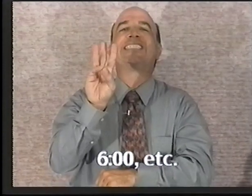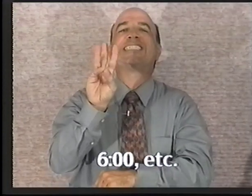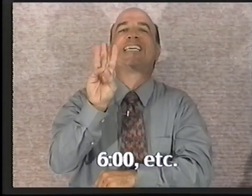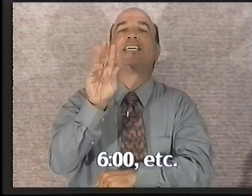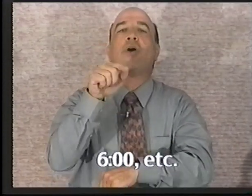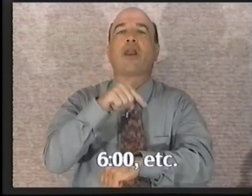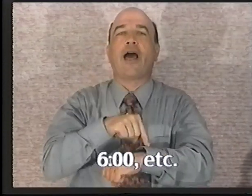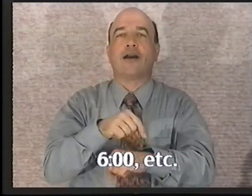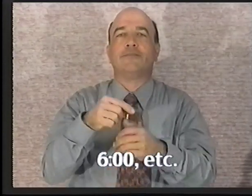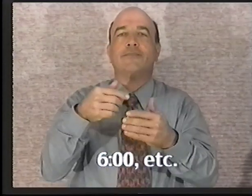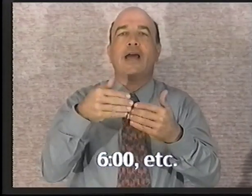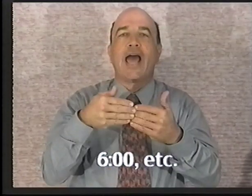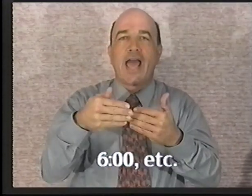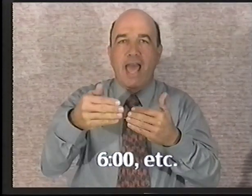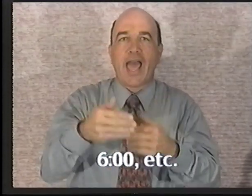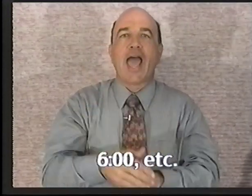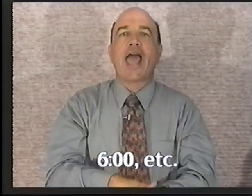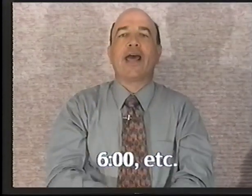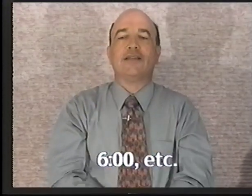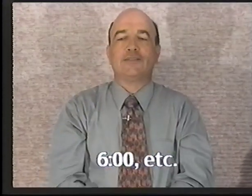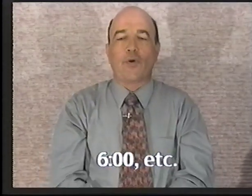6 o'clock, and so on.